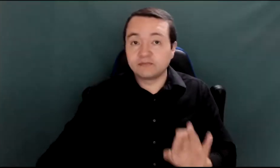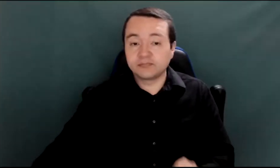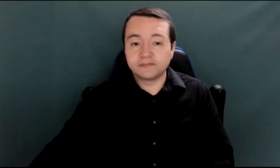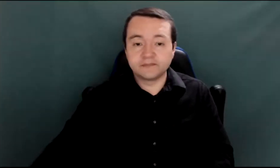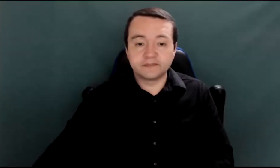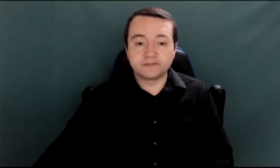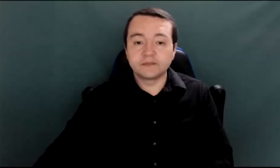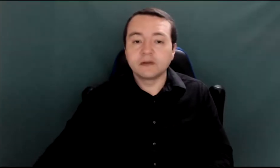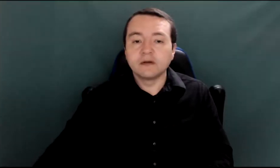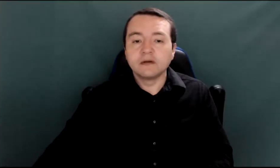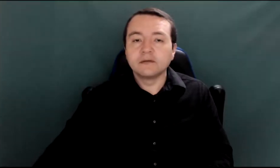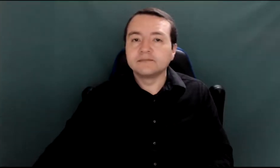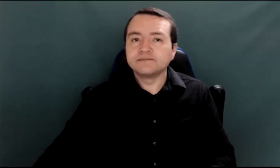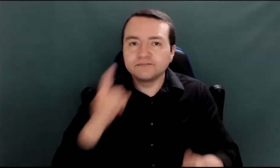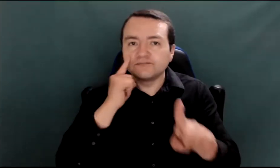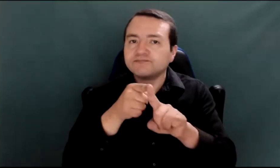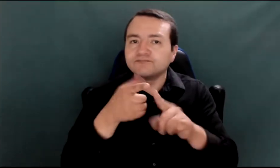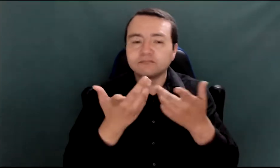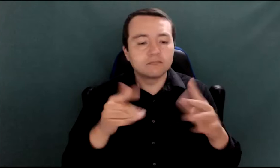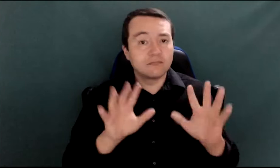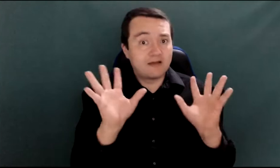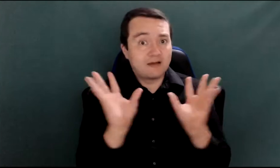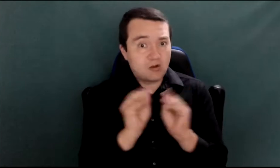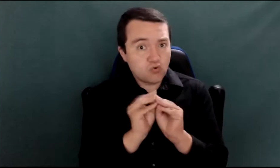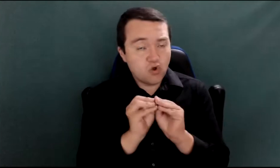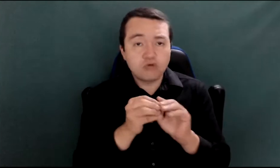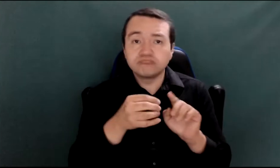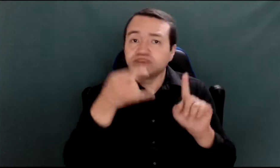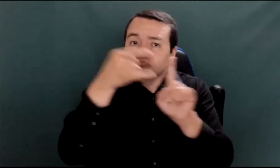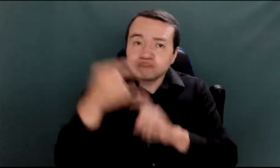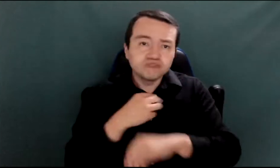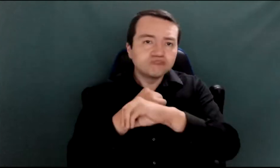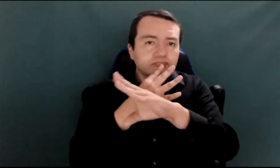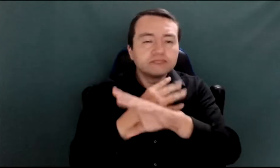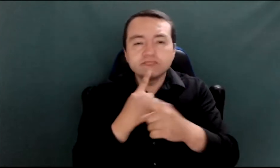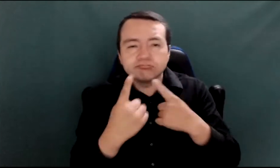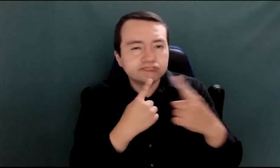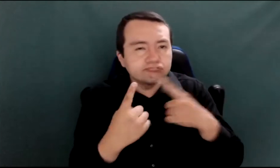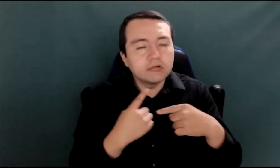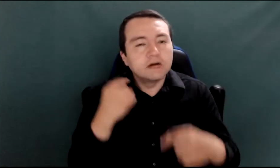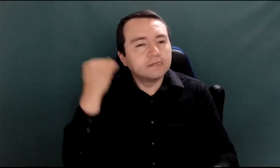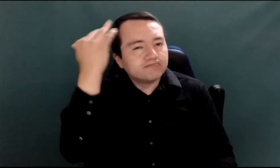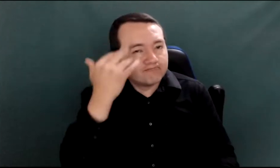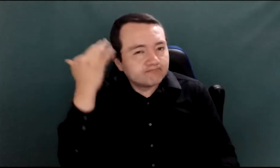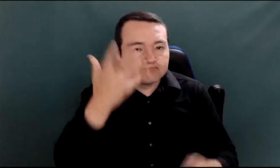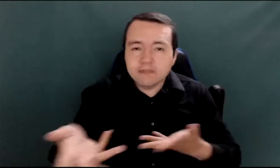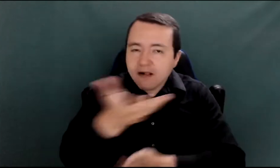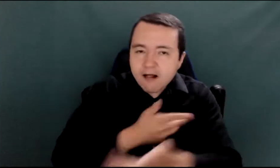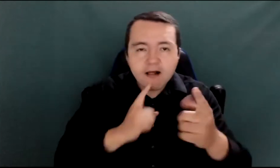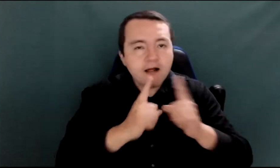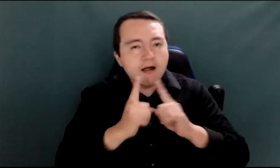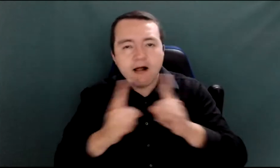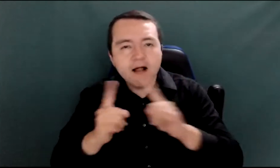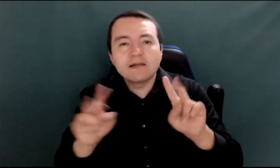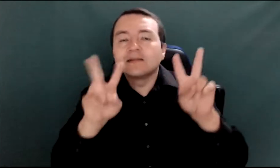today. Now, the purpose of this meeting is that we have a space for reflection